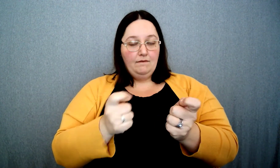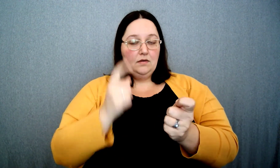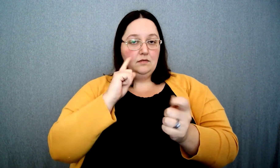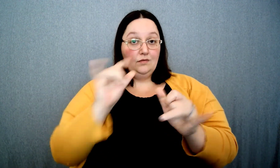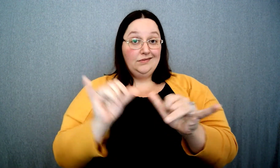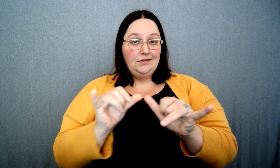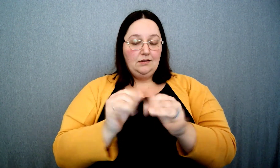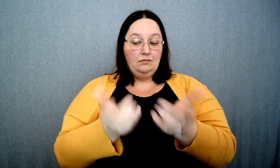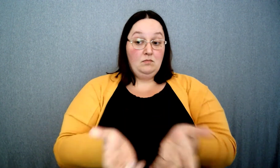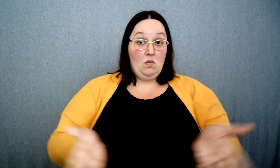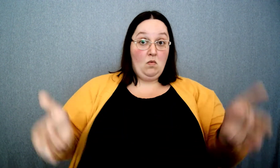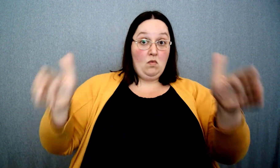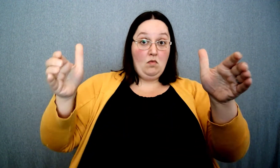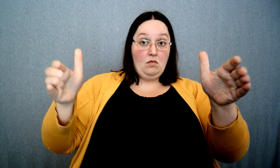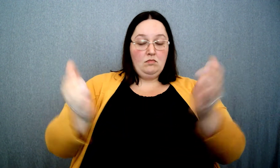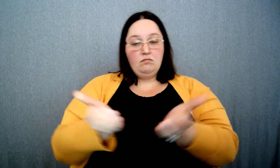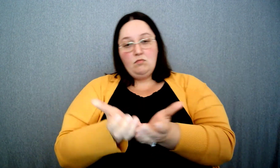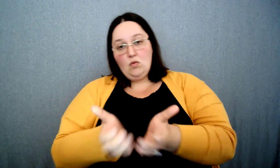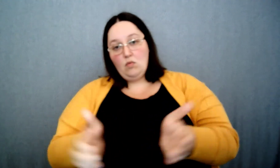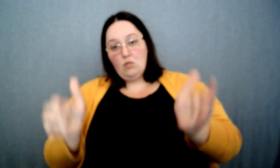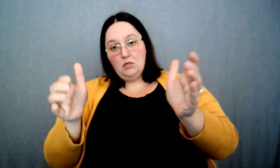modify the size to show the size of the bowl.